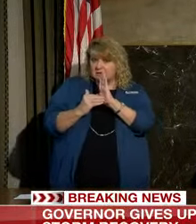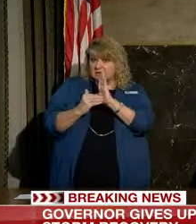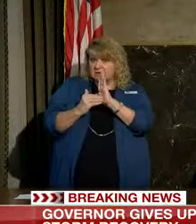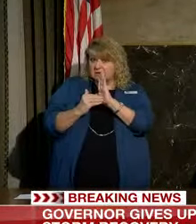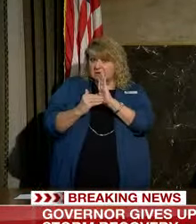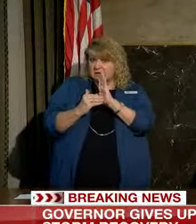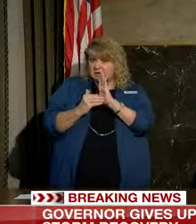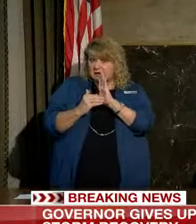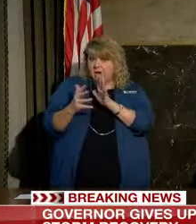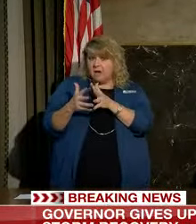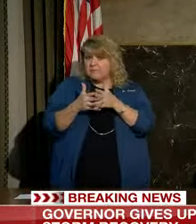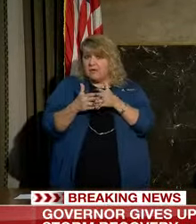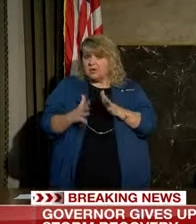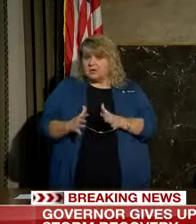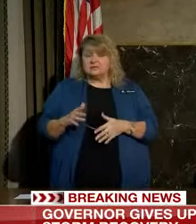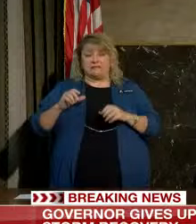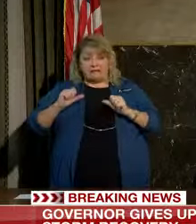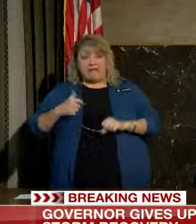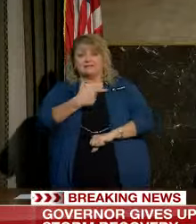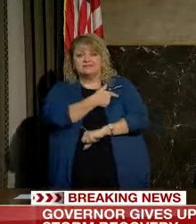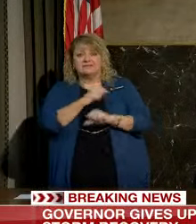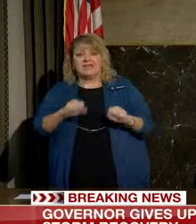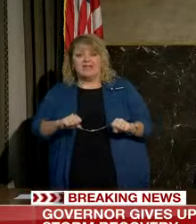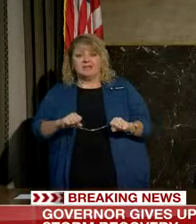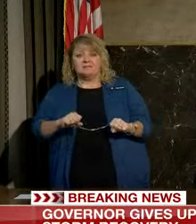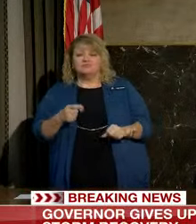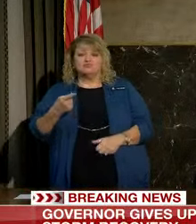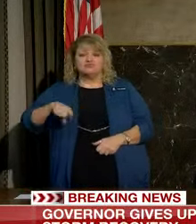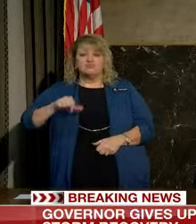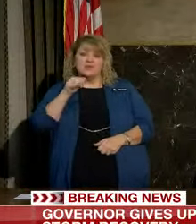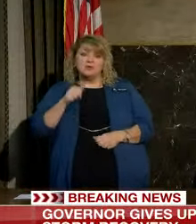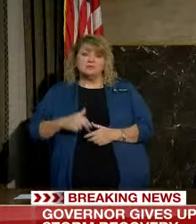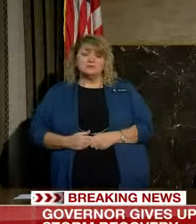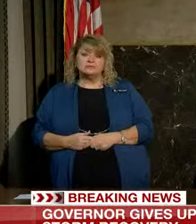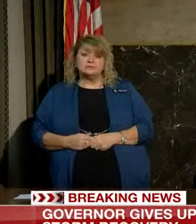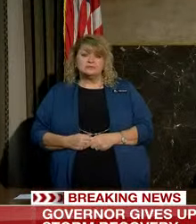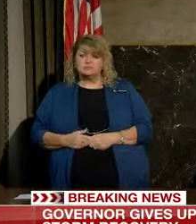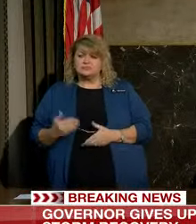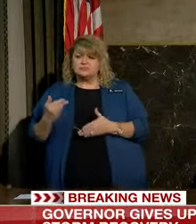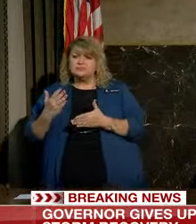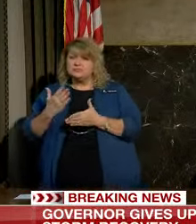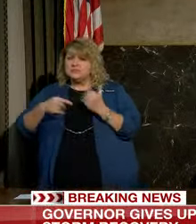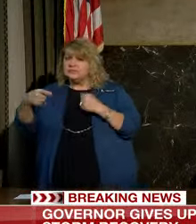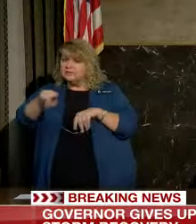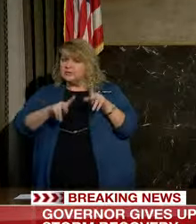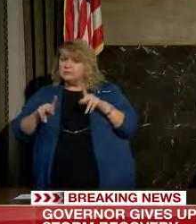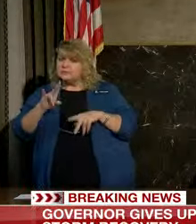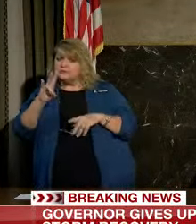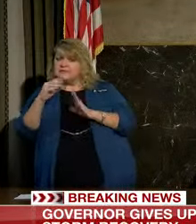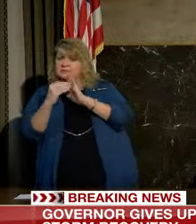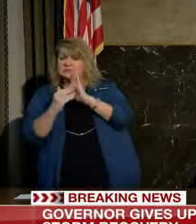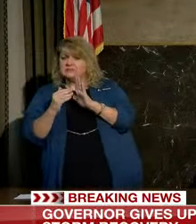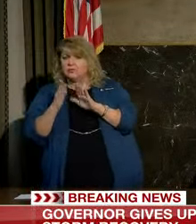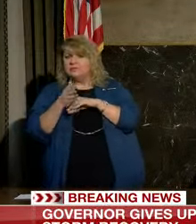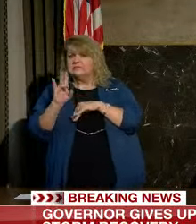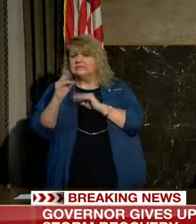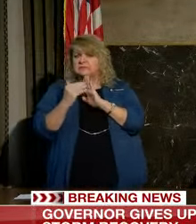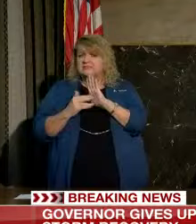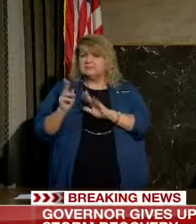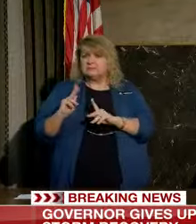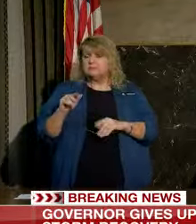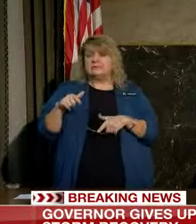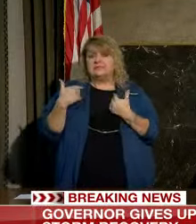who've not yet taken it. Obviously, some of those individuals live here in Louisiana, and we're going to continue to do everything we can to